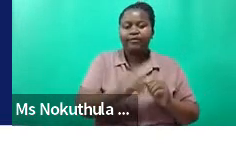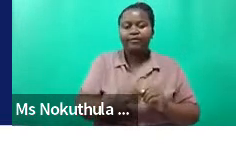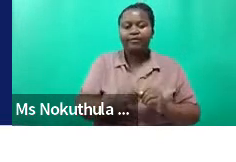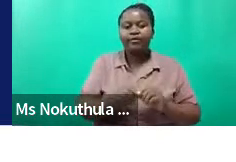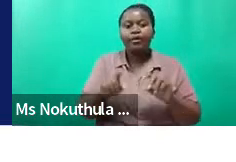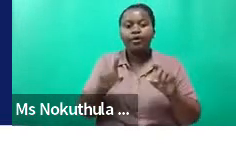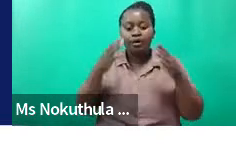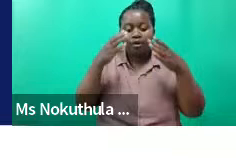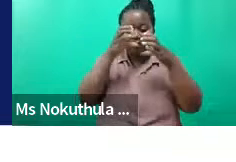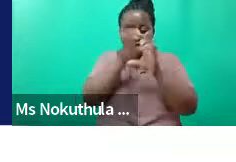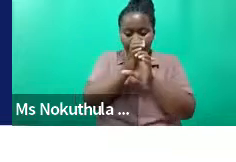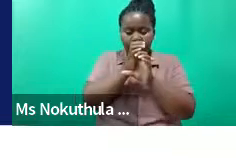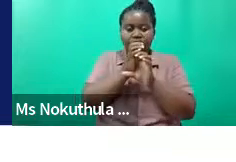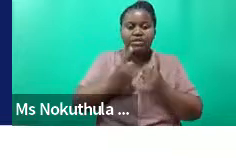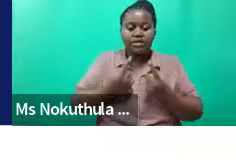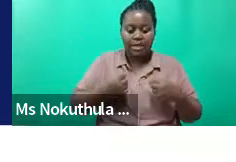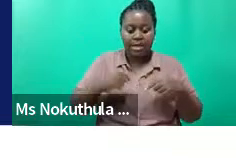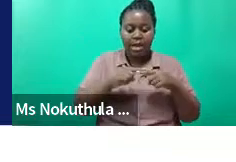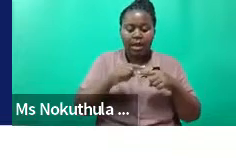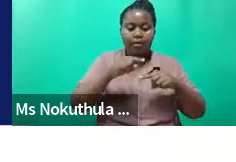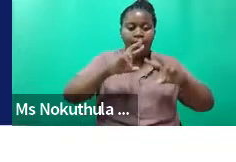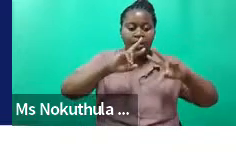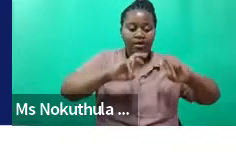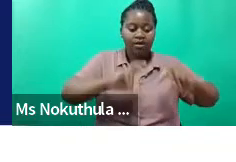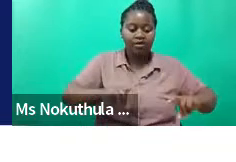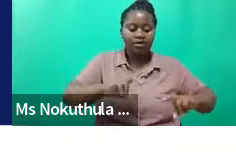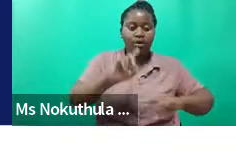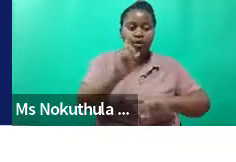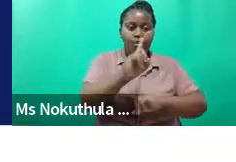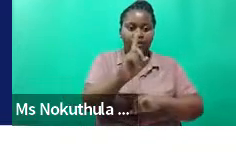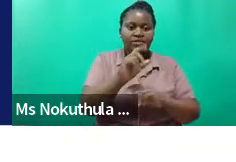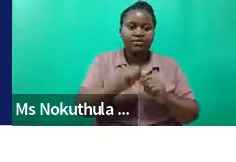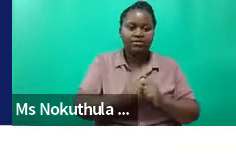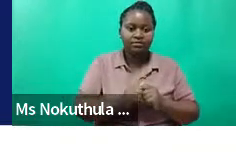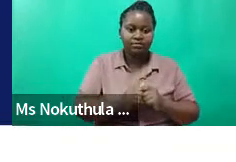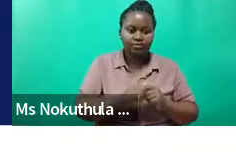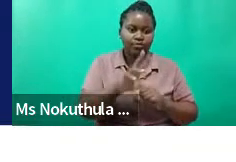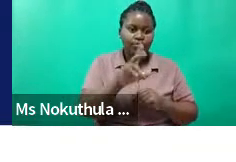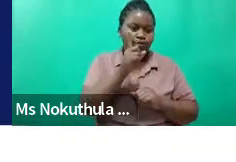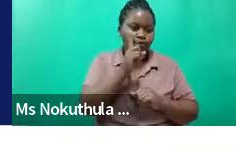of our research or our study was basically to explore the